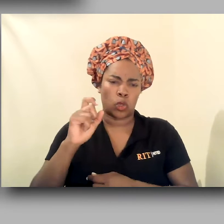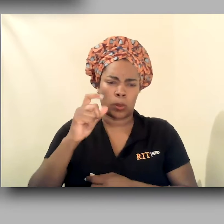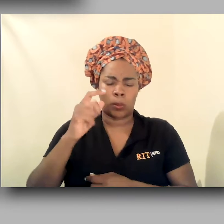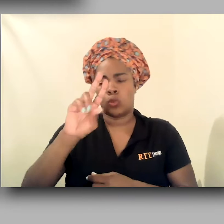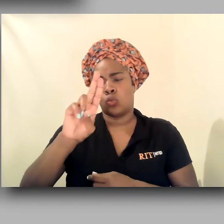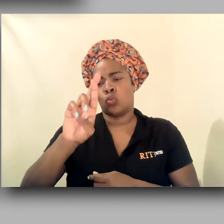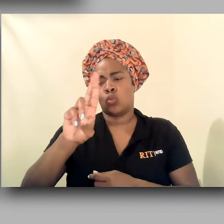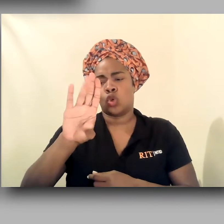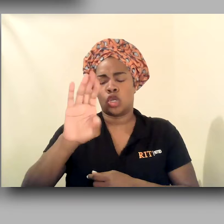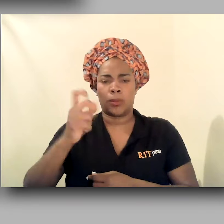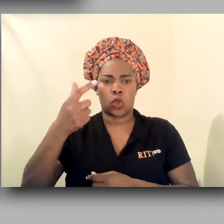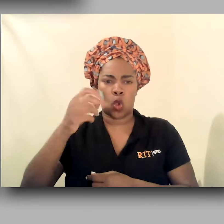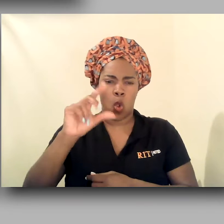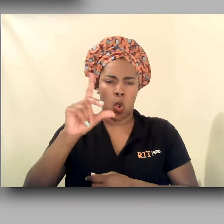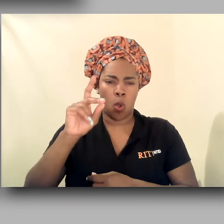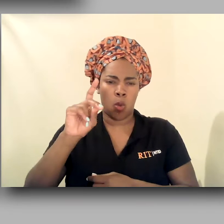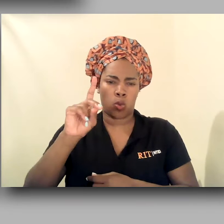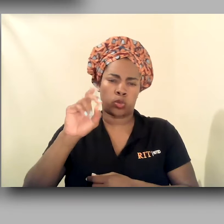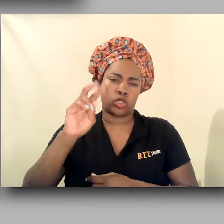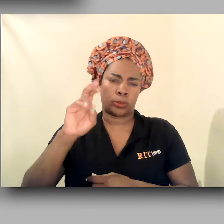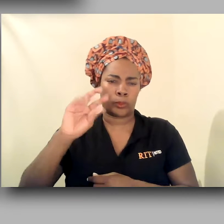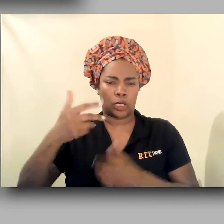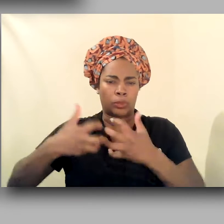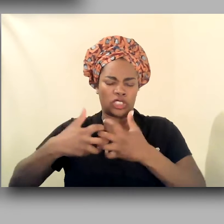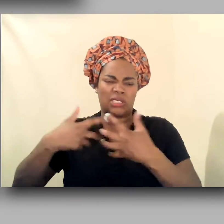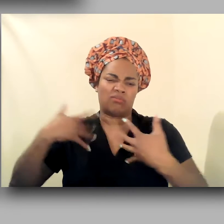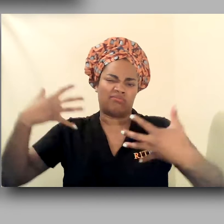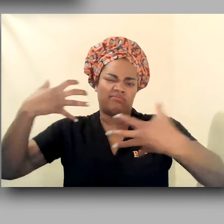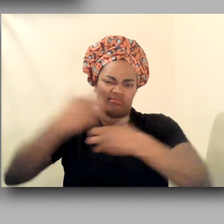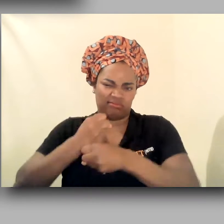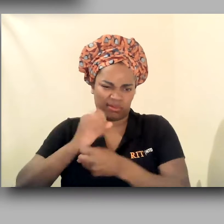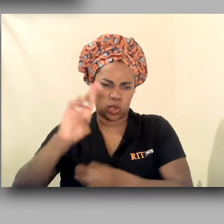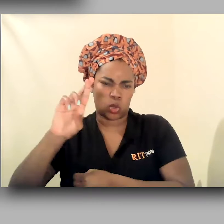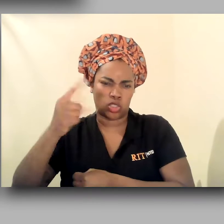Rube Goldberg's machine.